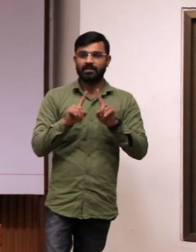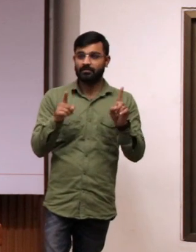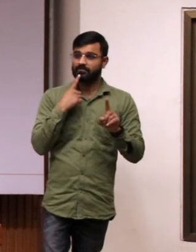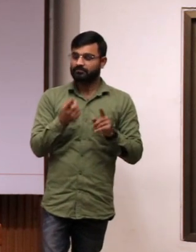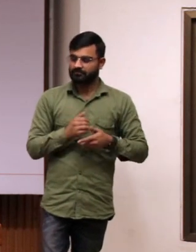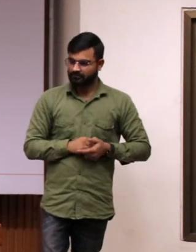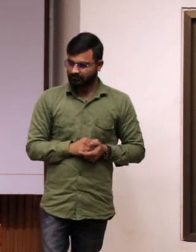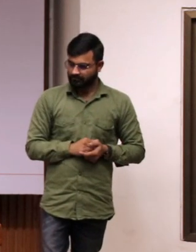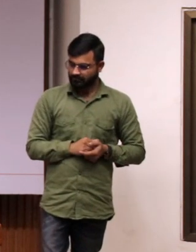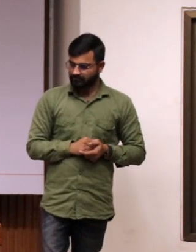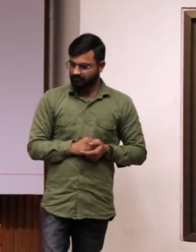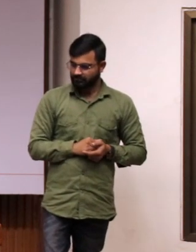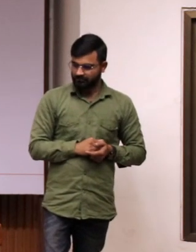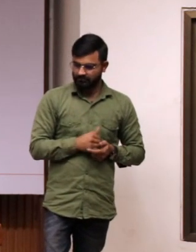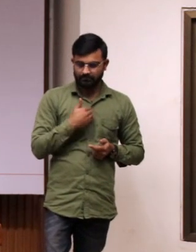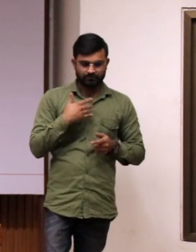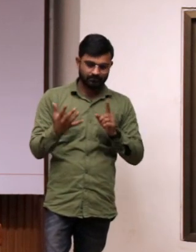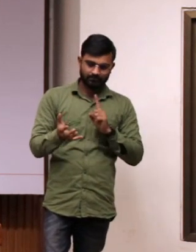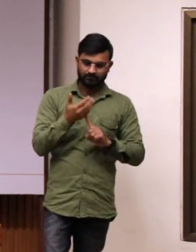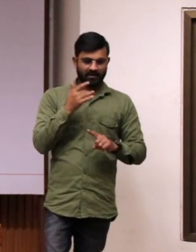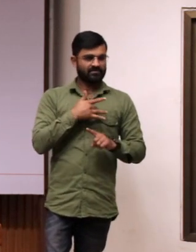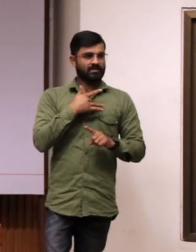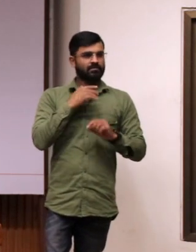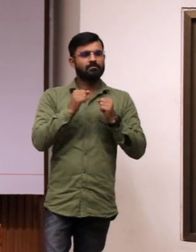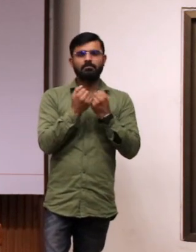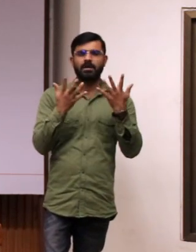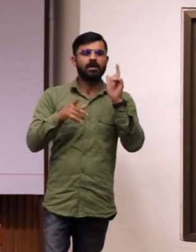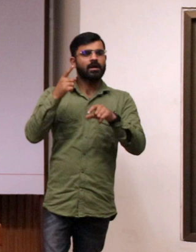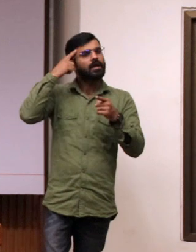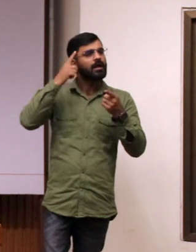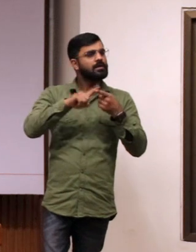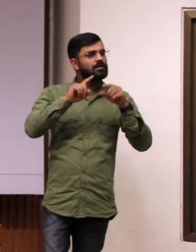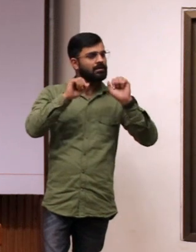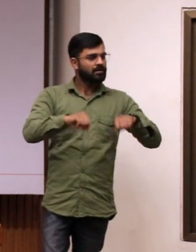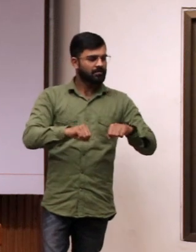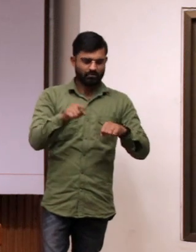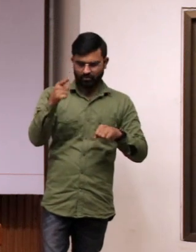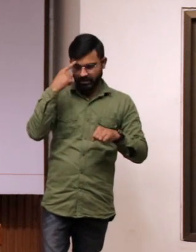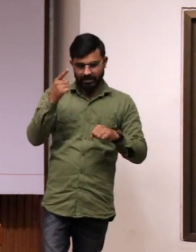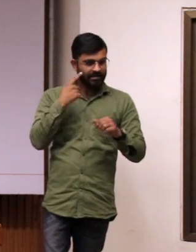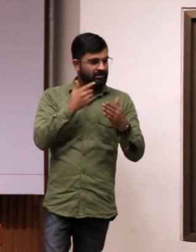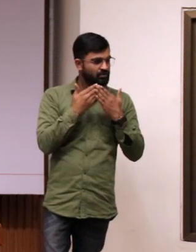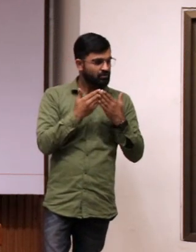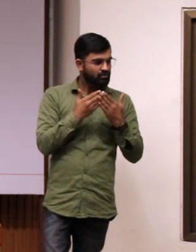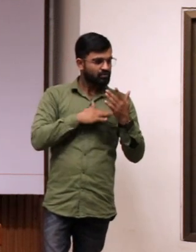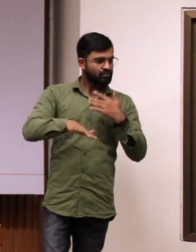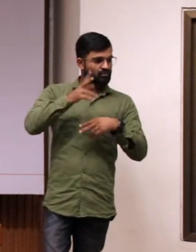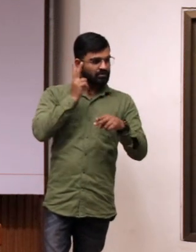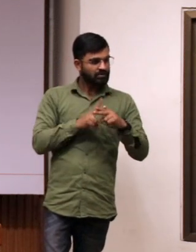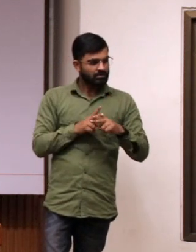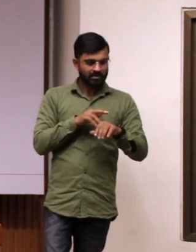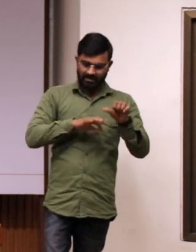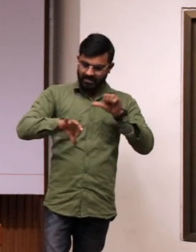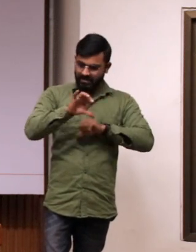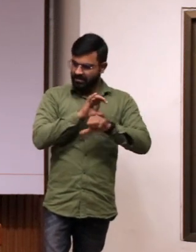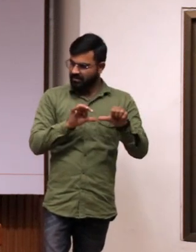is, like, what I have felt, and maybe many of you will agree with this. That, do you think institutions work in very silos? Like,